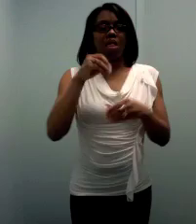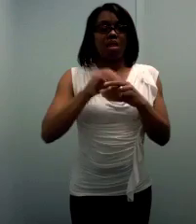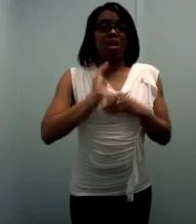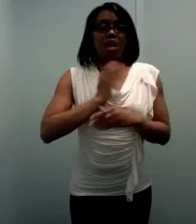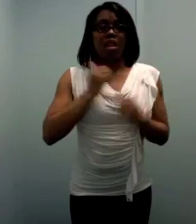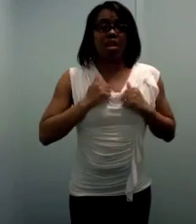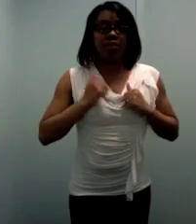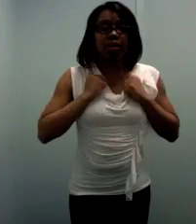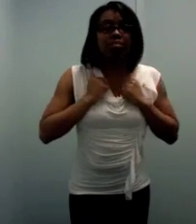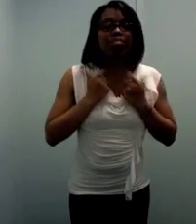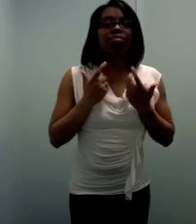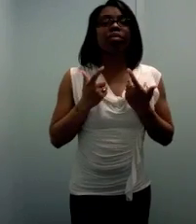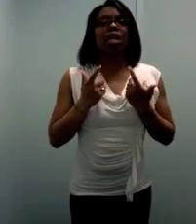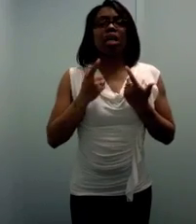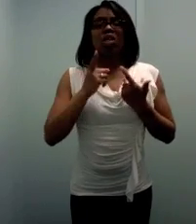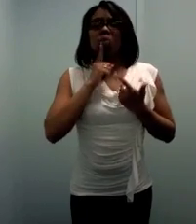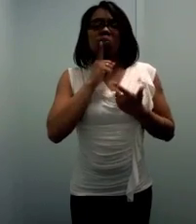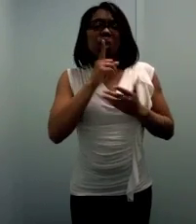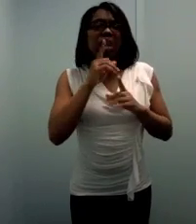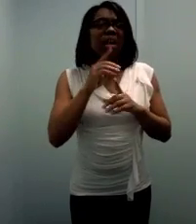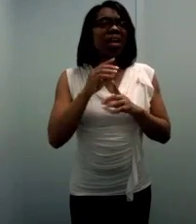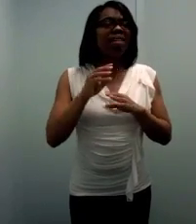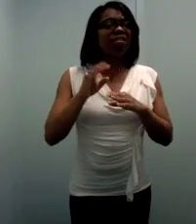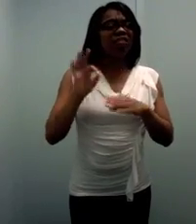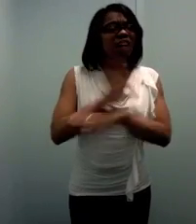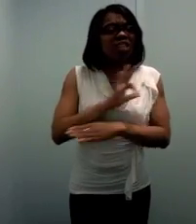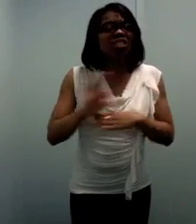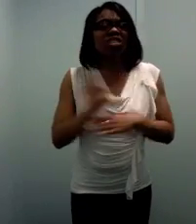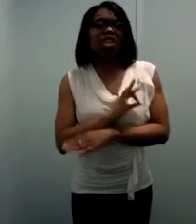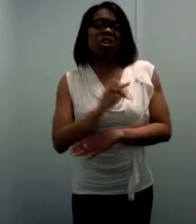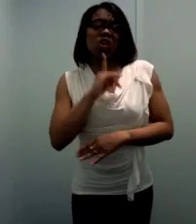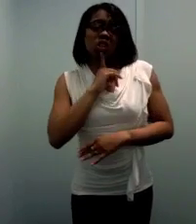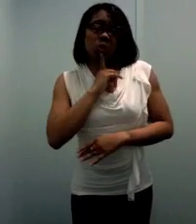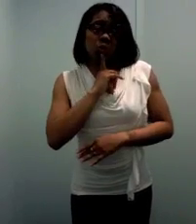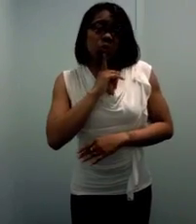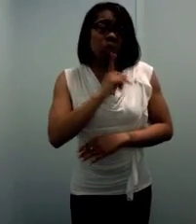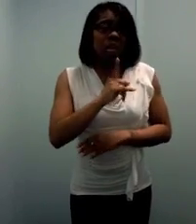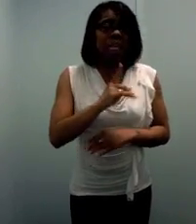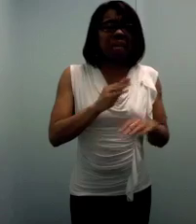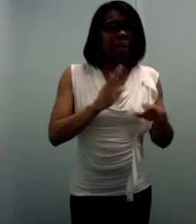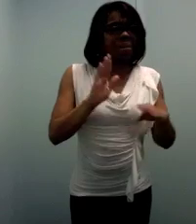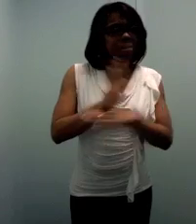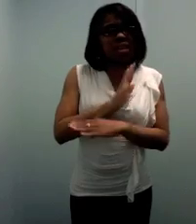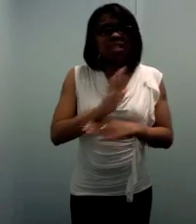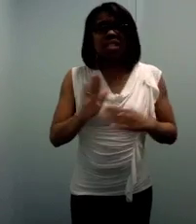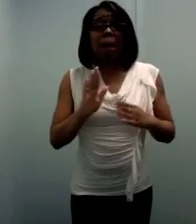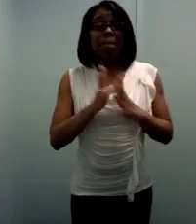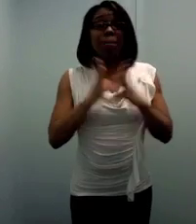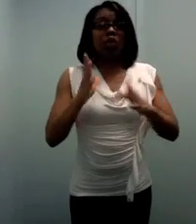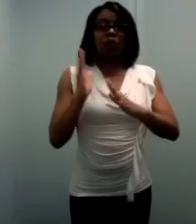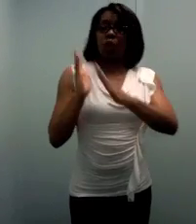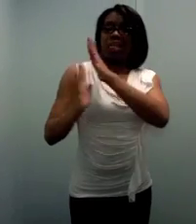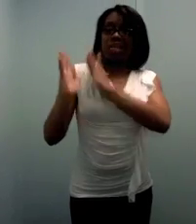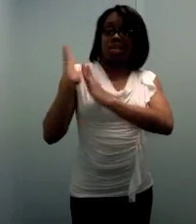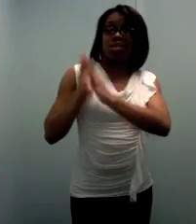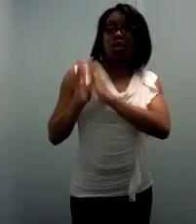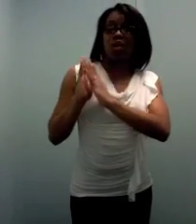You know, to function in the world today, you've got to be pretty quantitative, much more so than a few years ago. You know, figuring out your